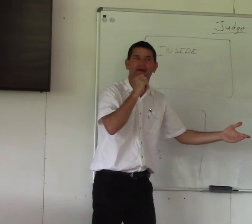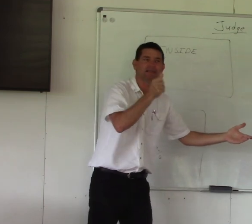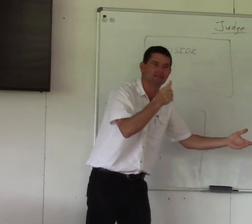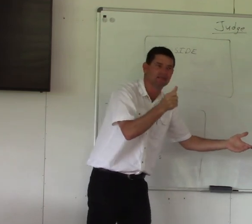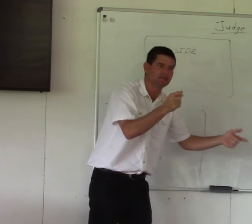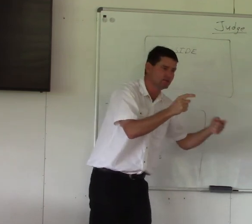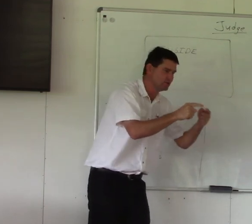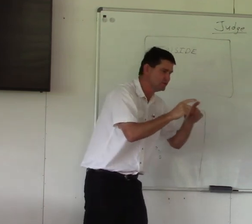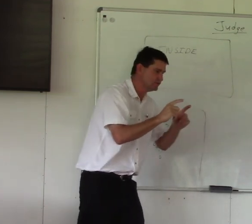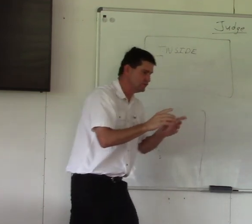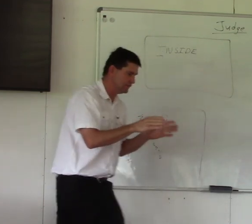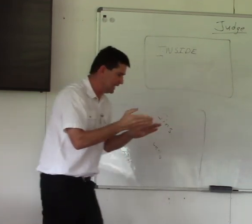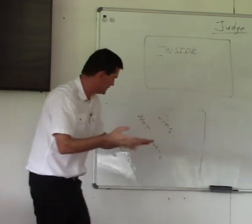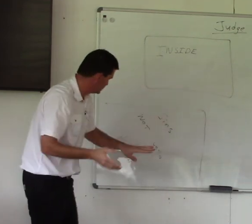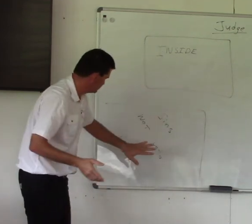not to death,